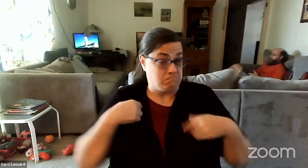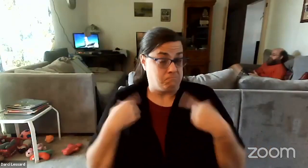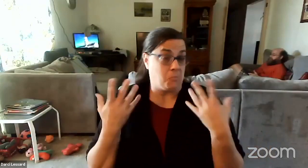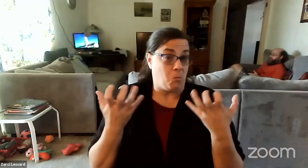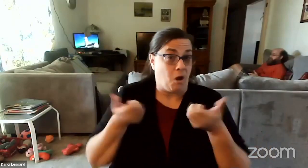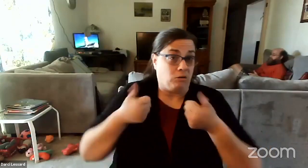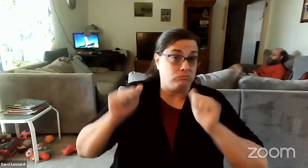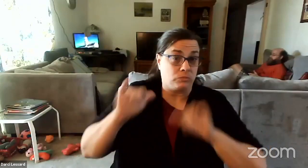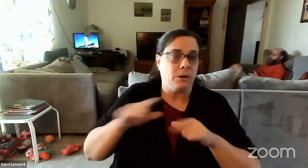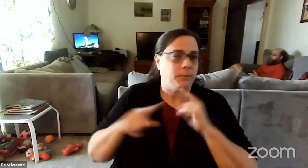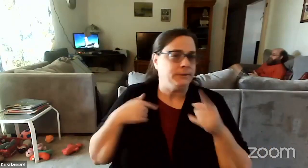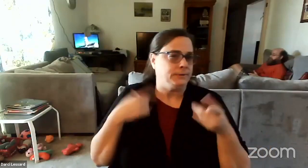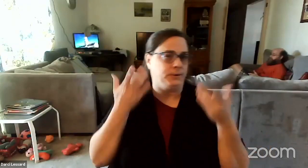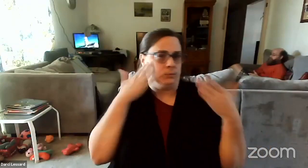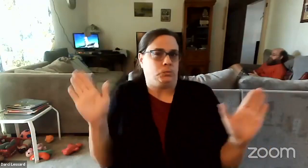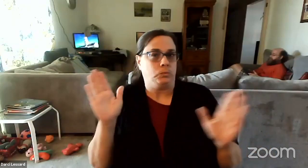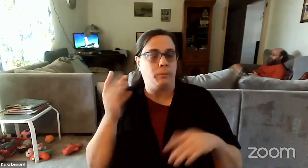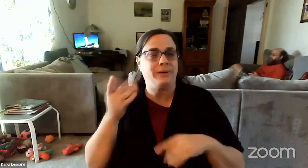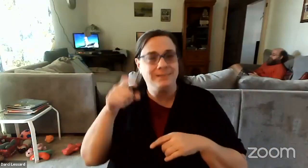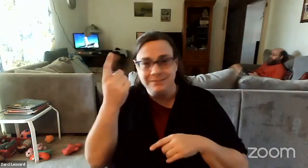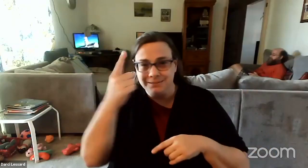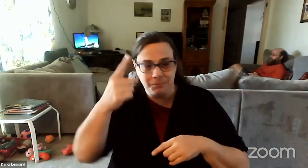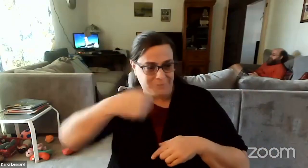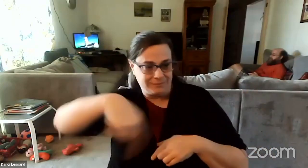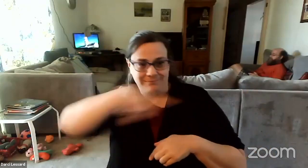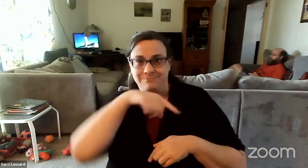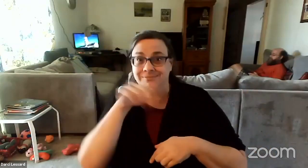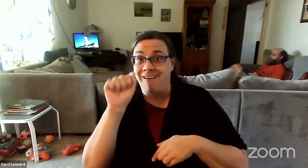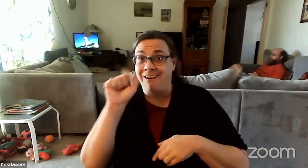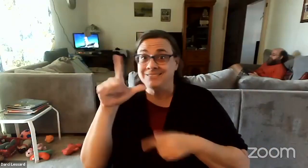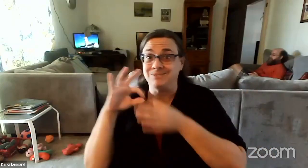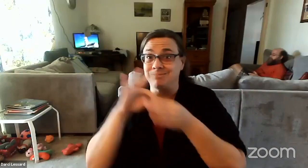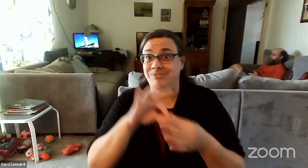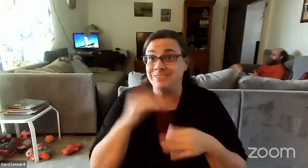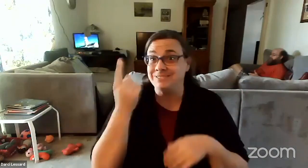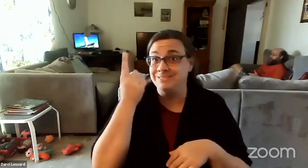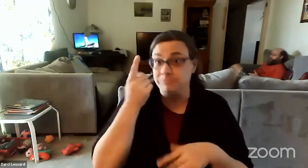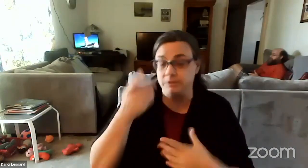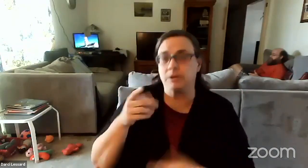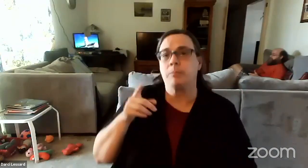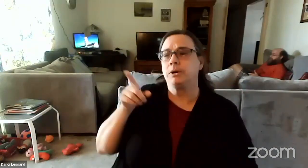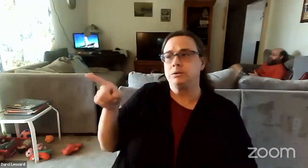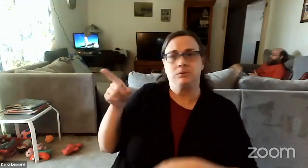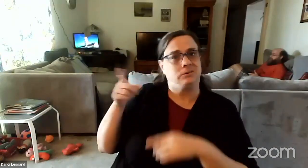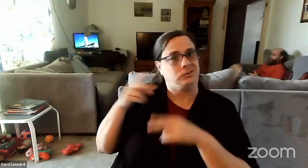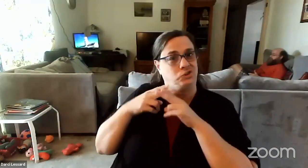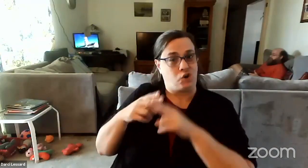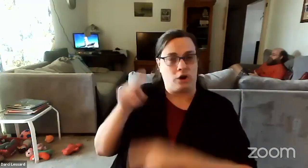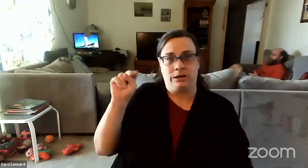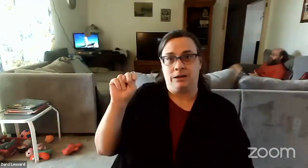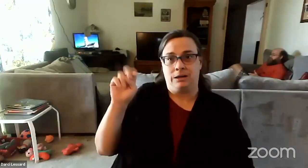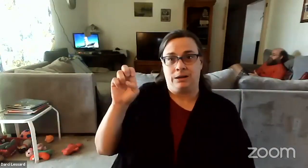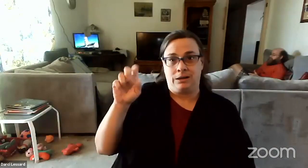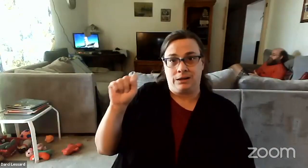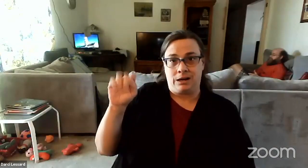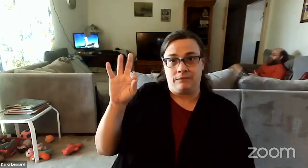learned recently about hosting a video, and that's something I'm not familiar with, but I'm excited to see where that may lead.